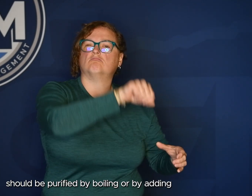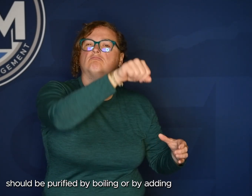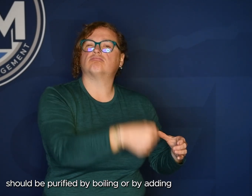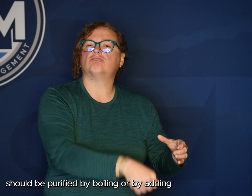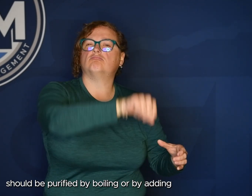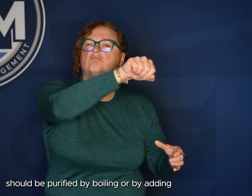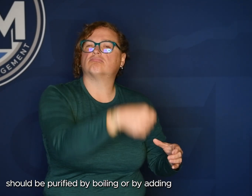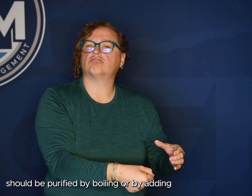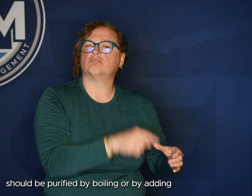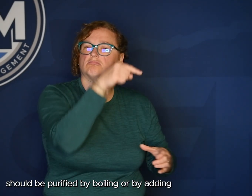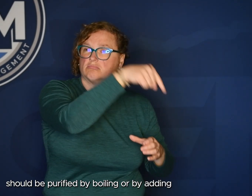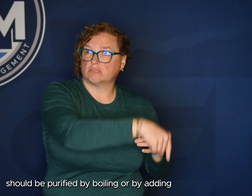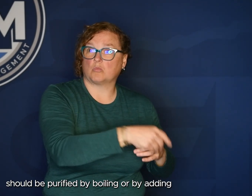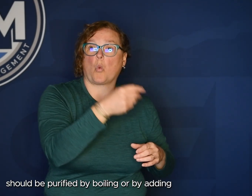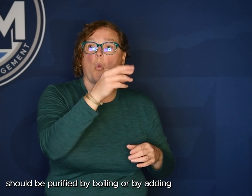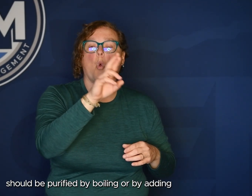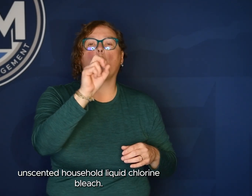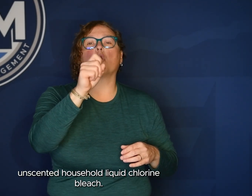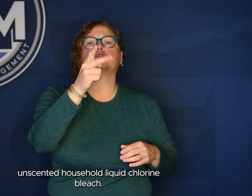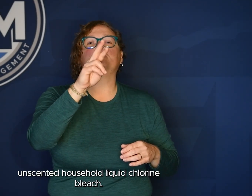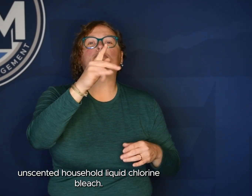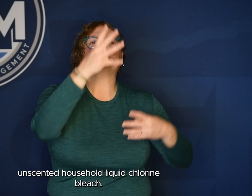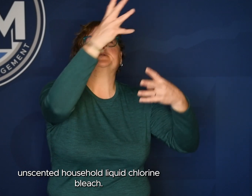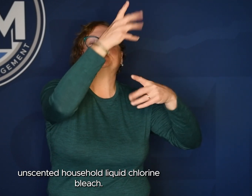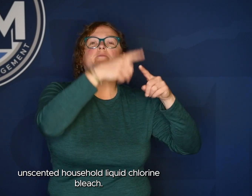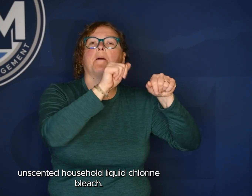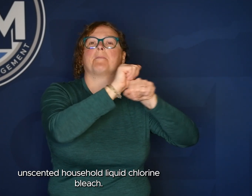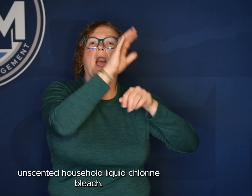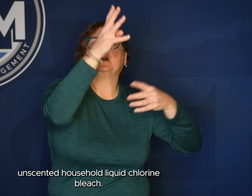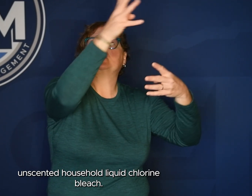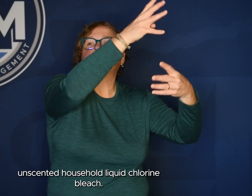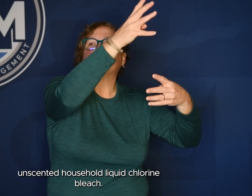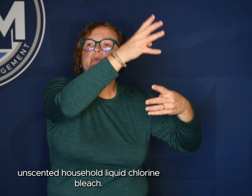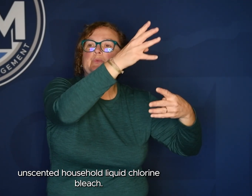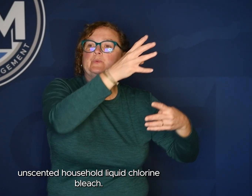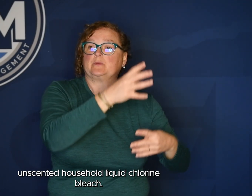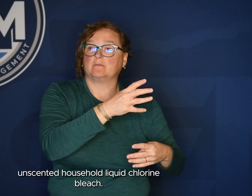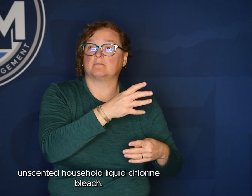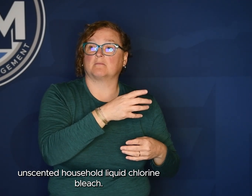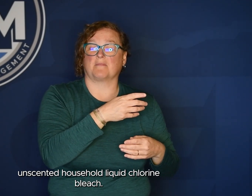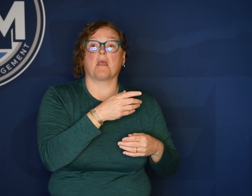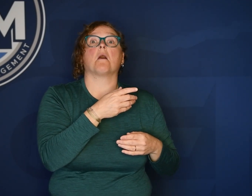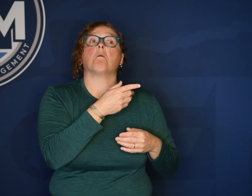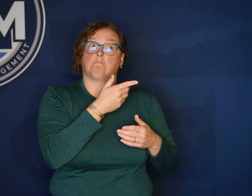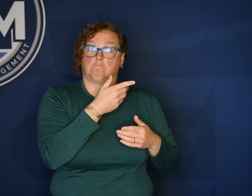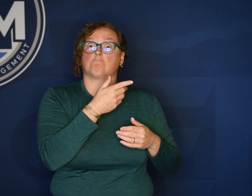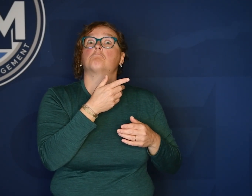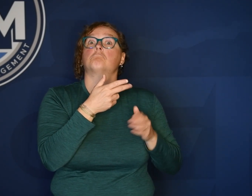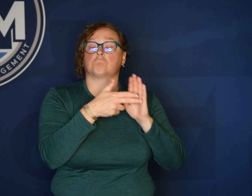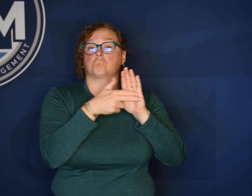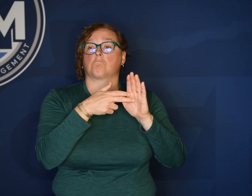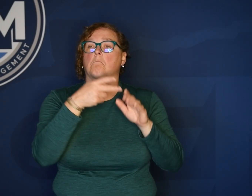by boiling or by adding unscented household liquid chlorine bleach.